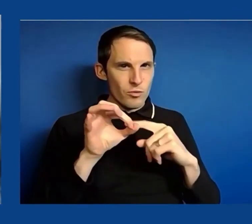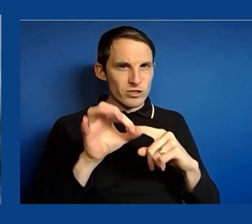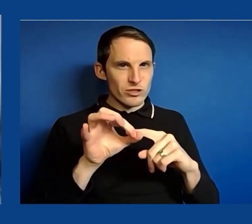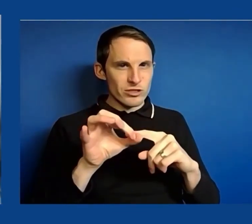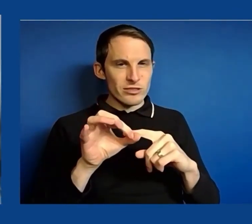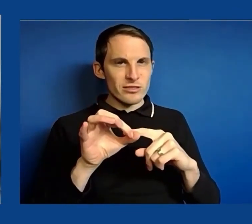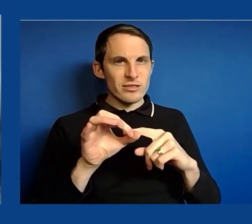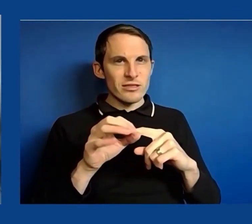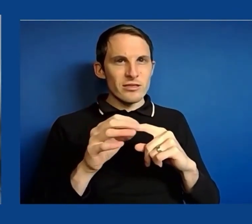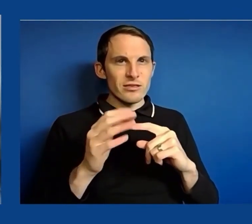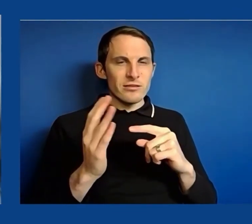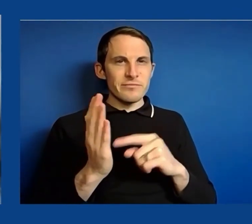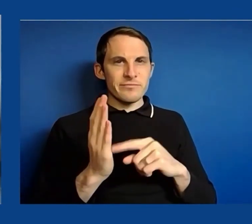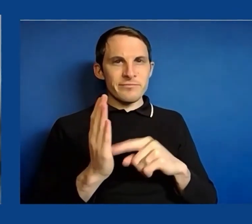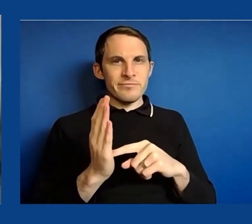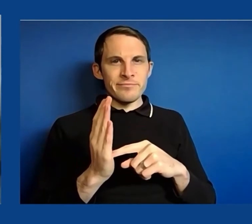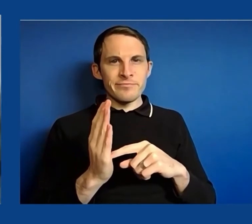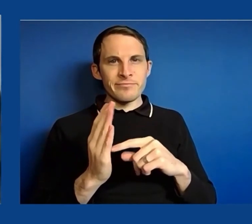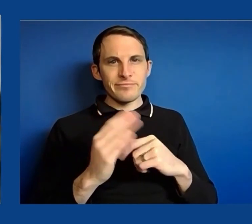and that is,